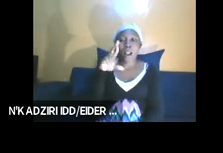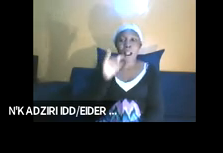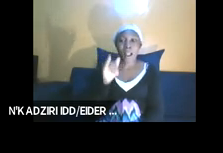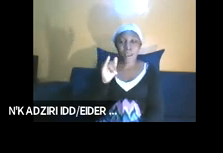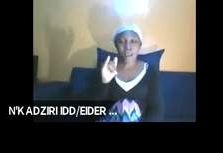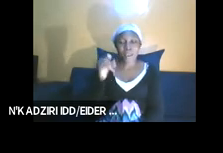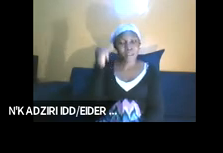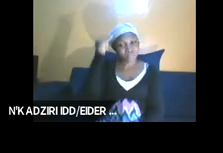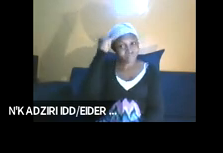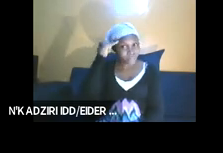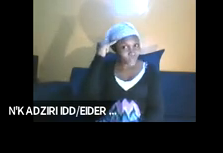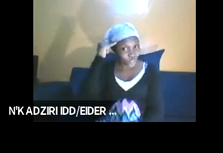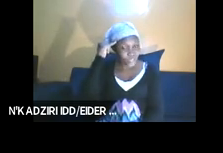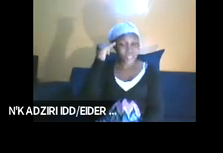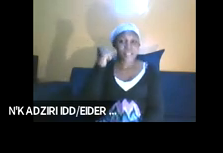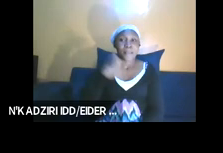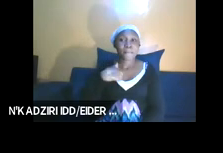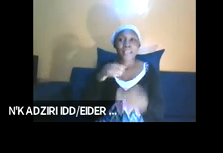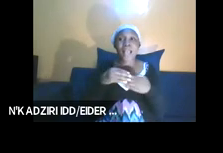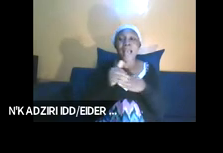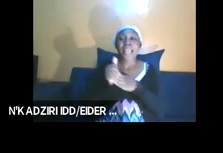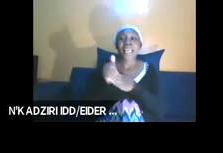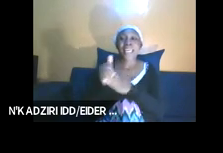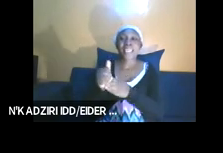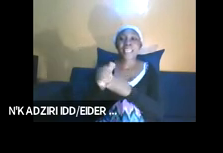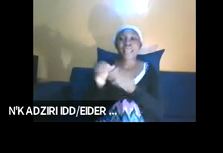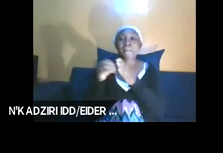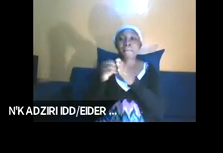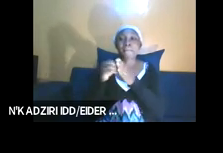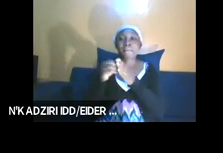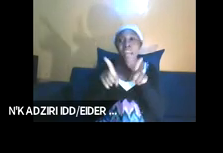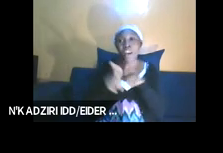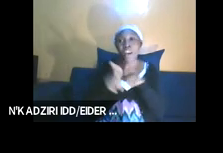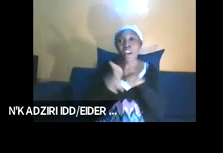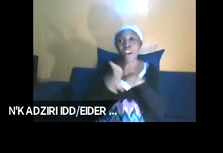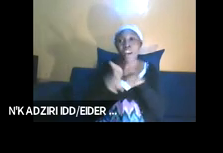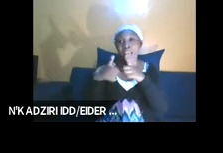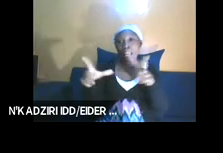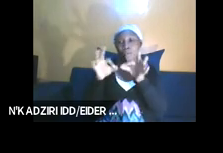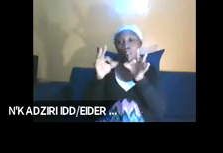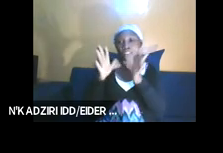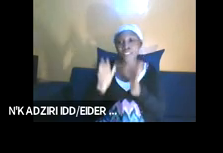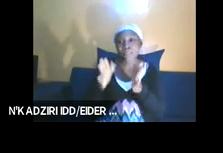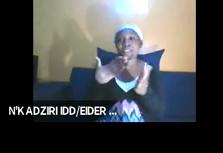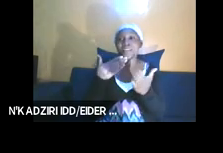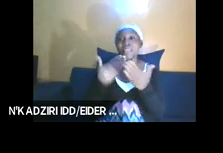Africa. And at this session, I am also the sign language interpreter. Thank you very